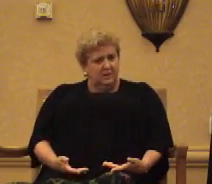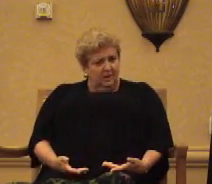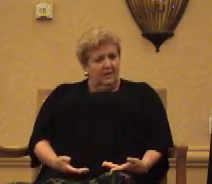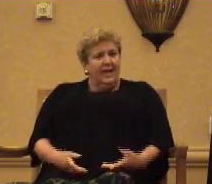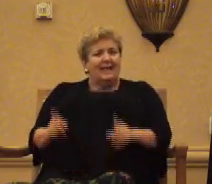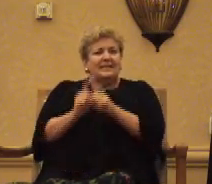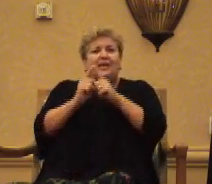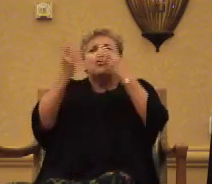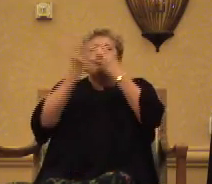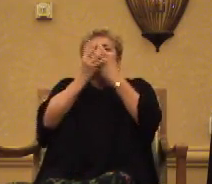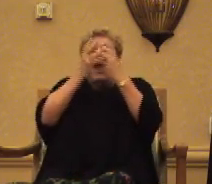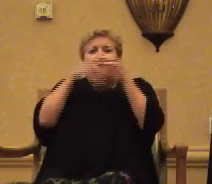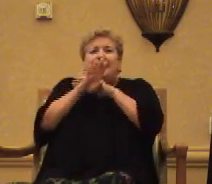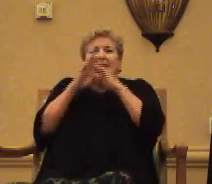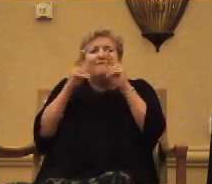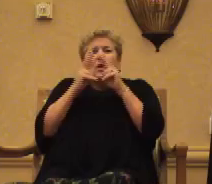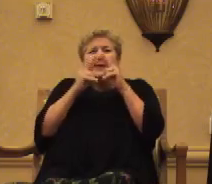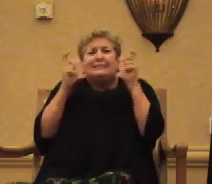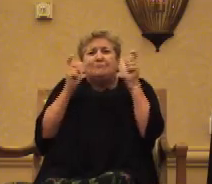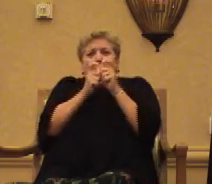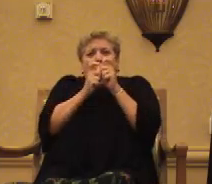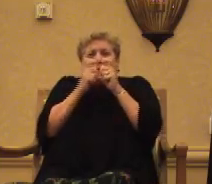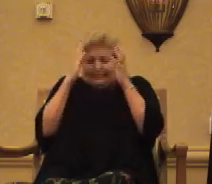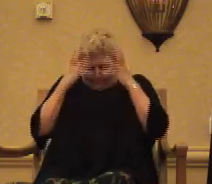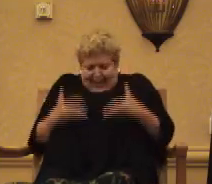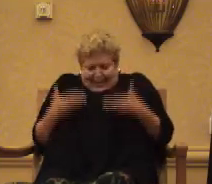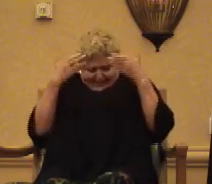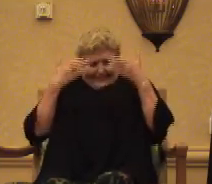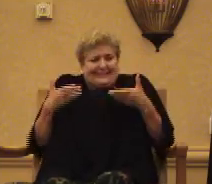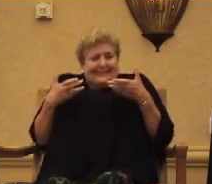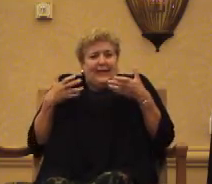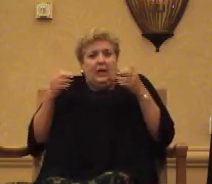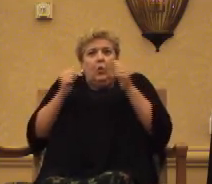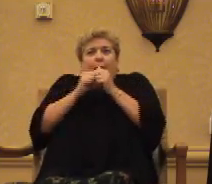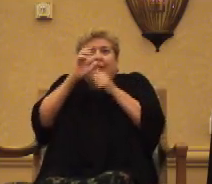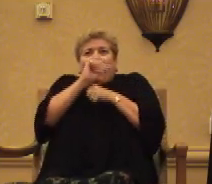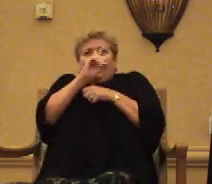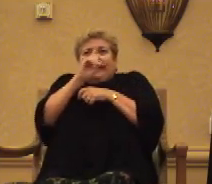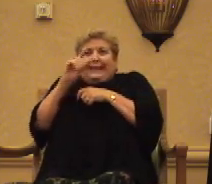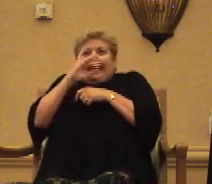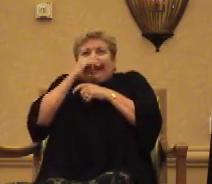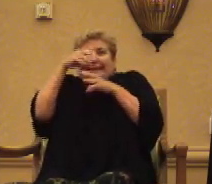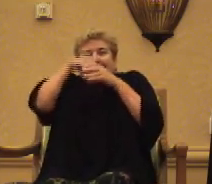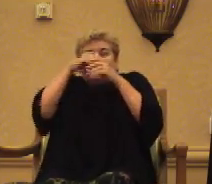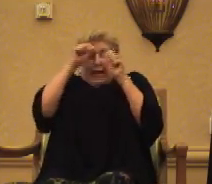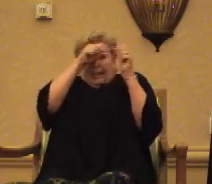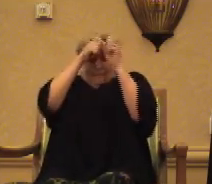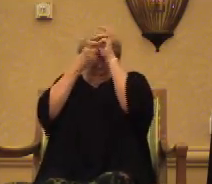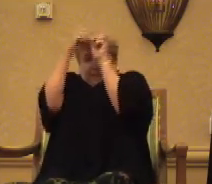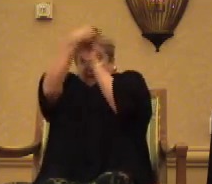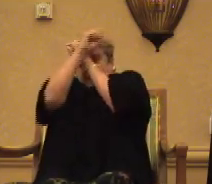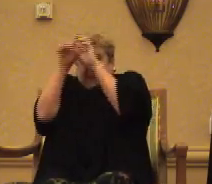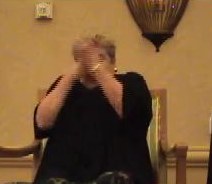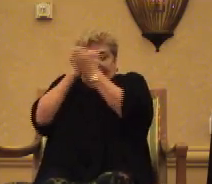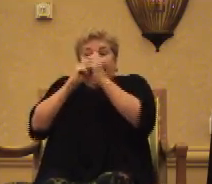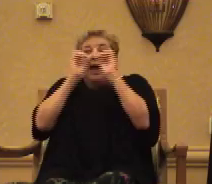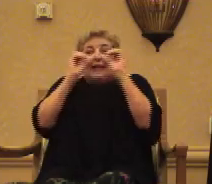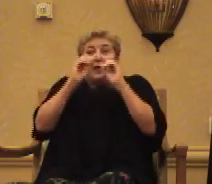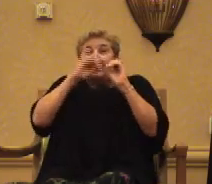trapped in a very small space with a bunch of ADD kids that have overdosed on sugar and none of them like you. It's